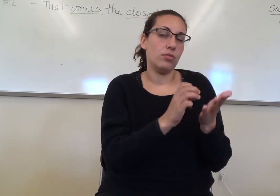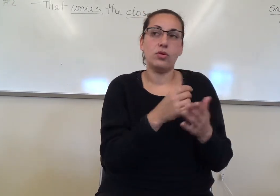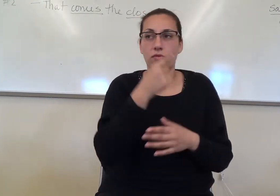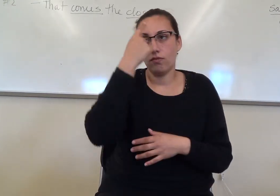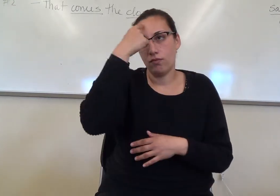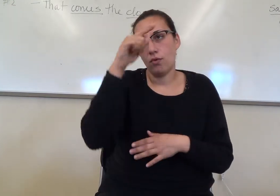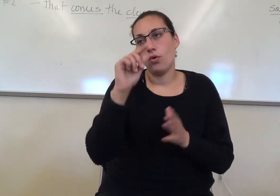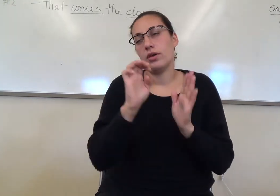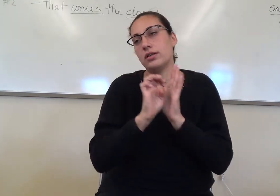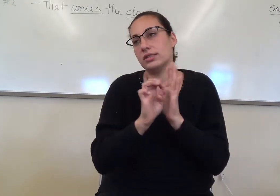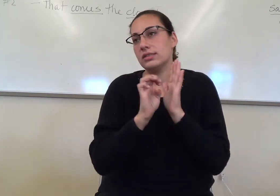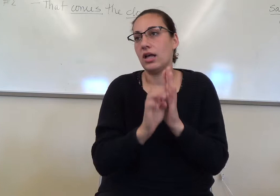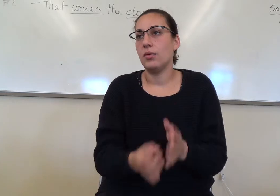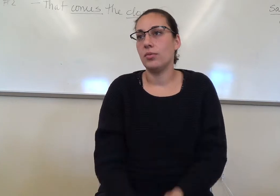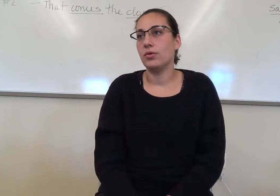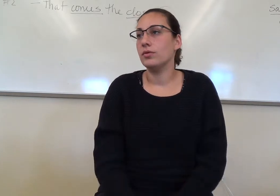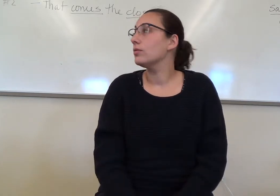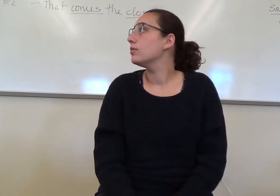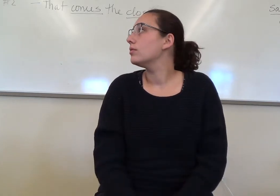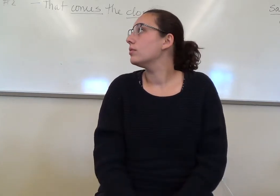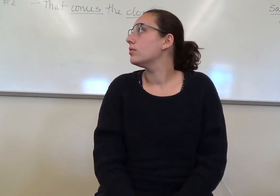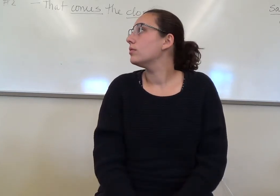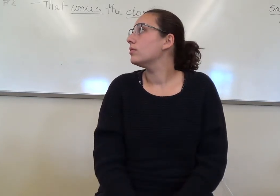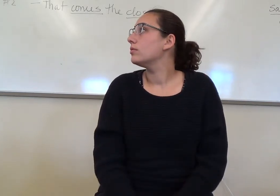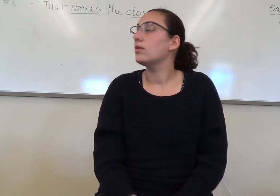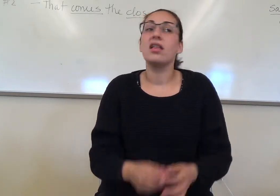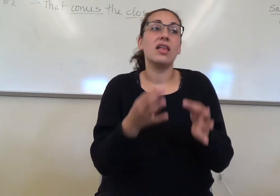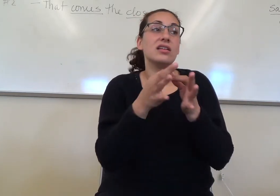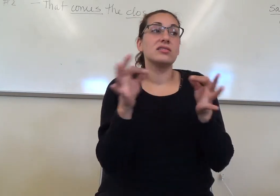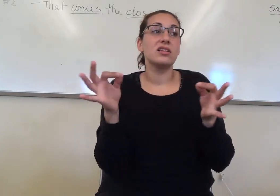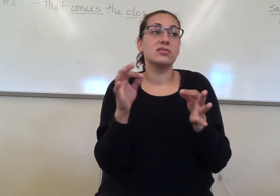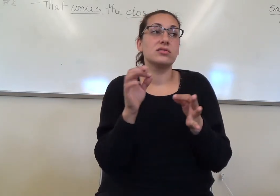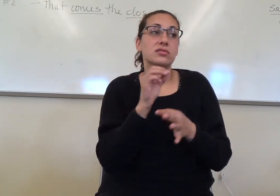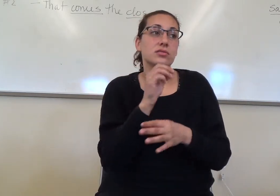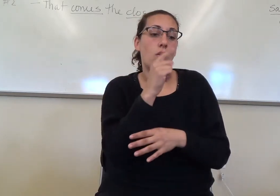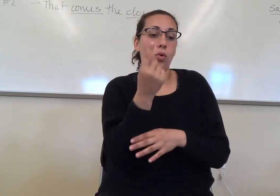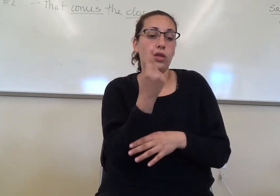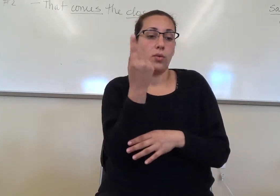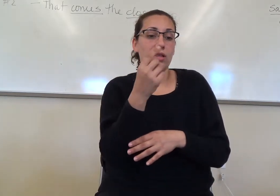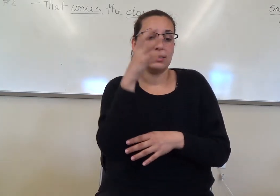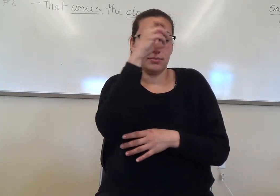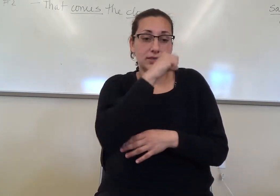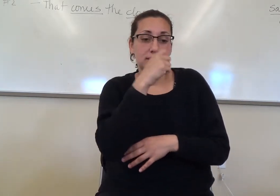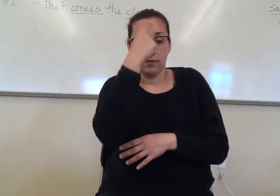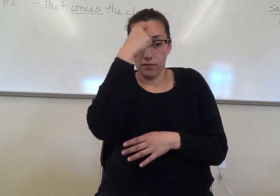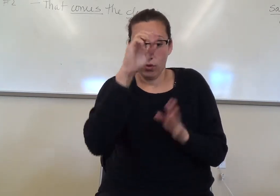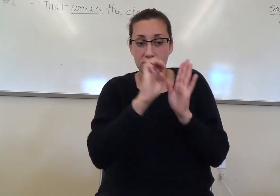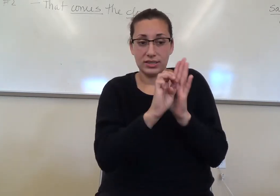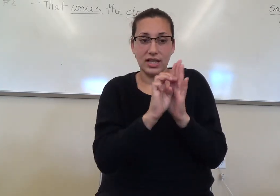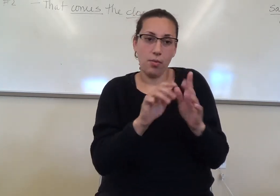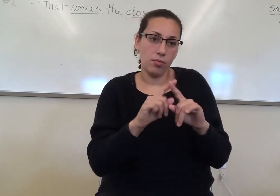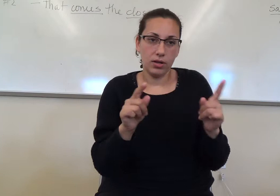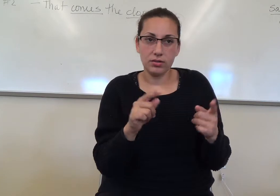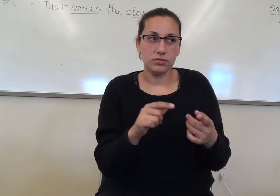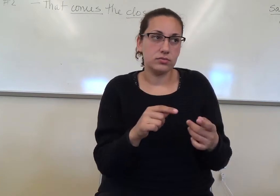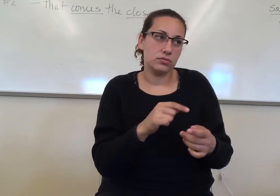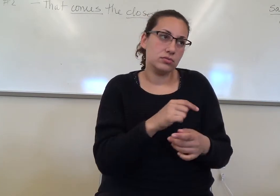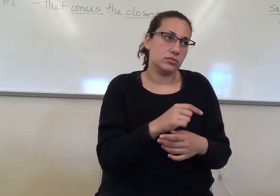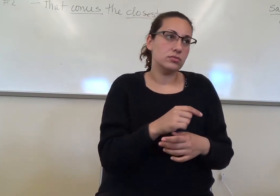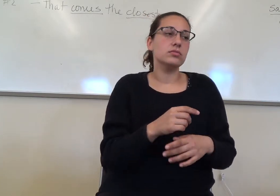example. This is the only sentence that's missing it, but you should be able to figure that out. That's the example for number 4. So